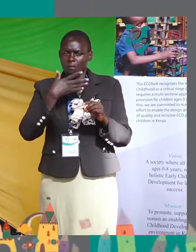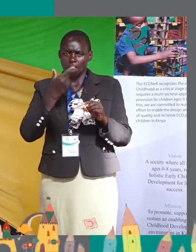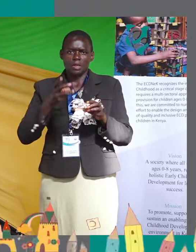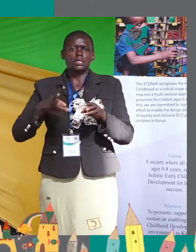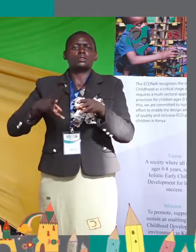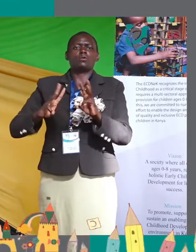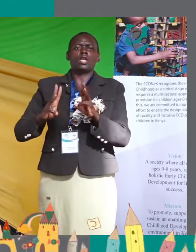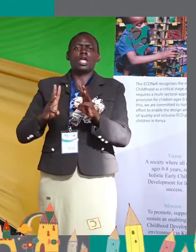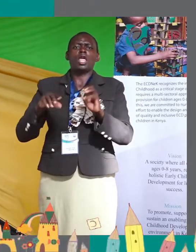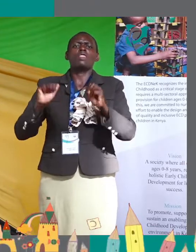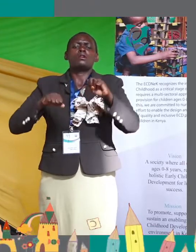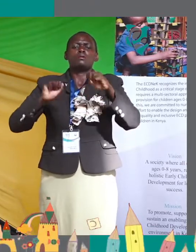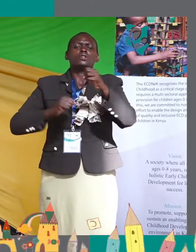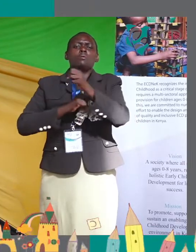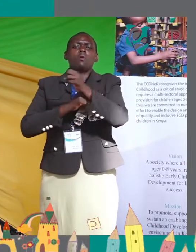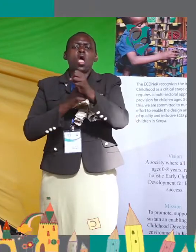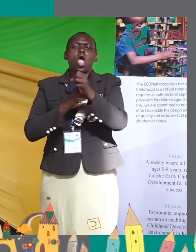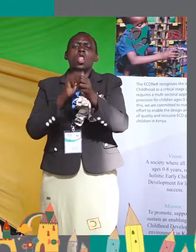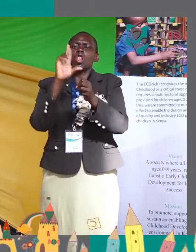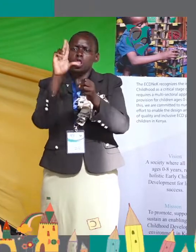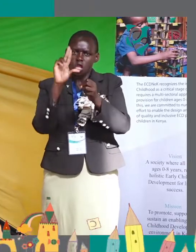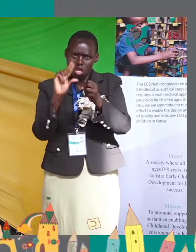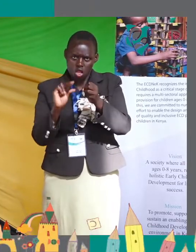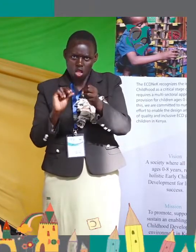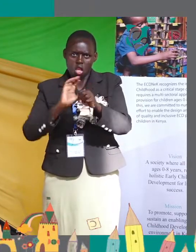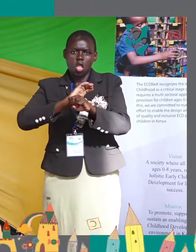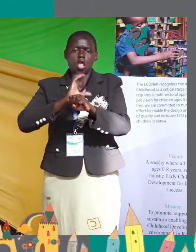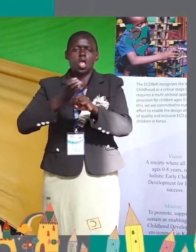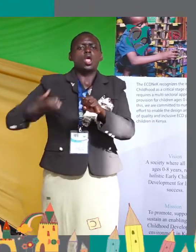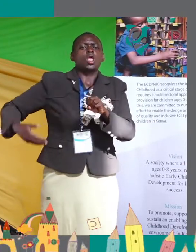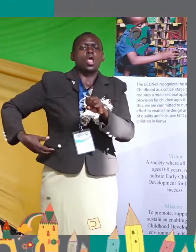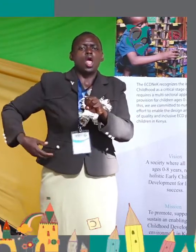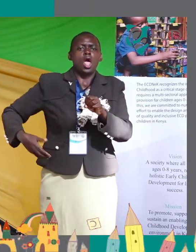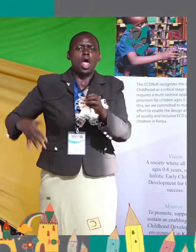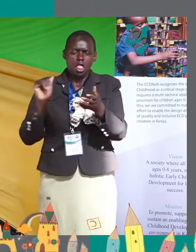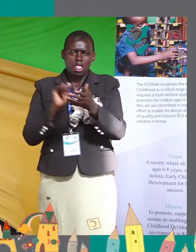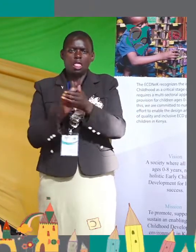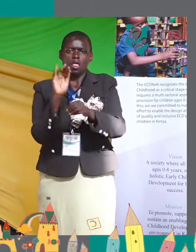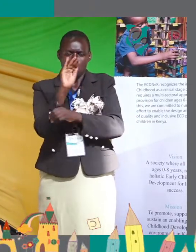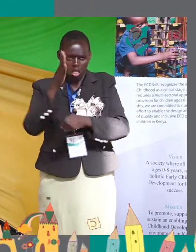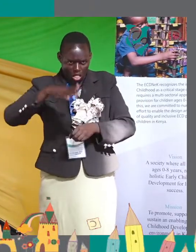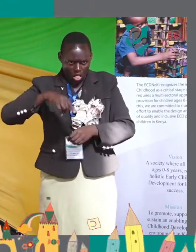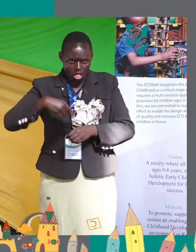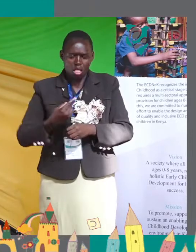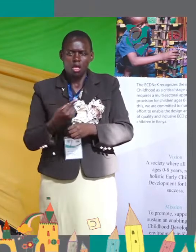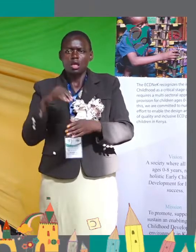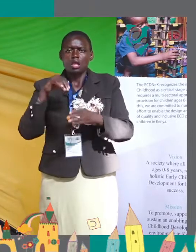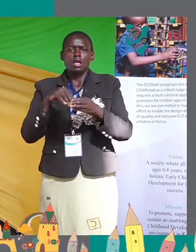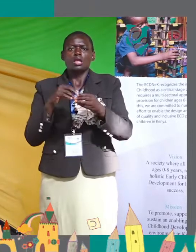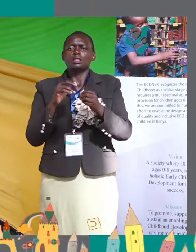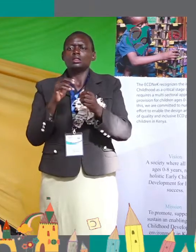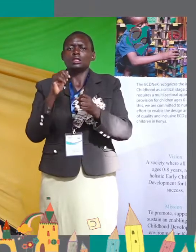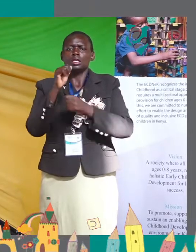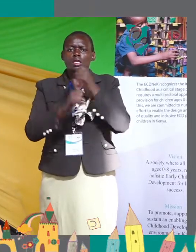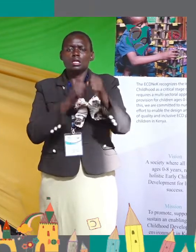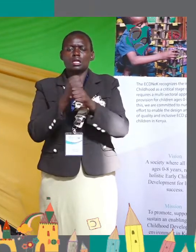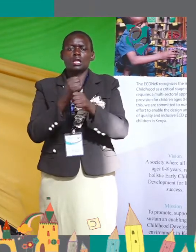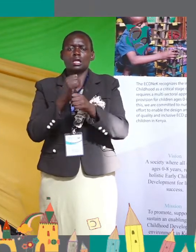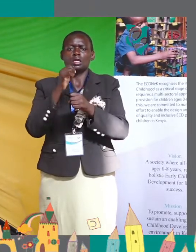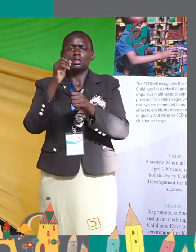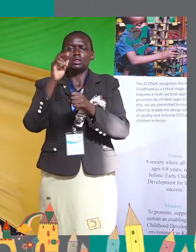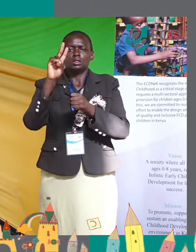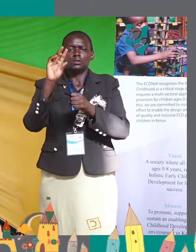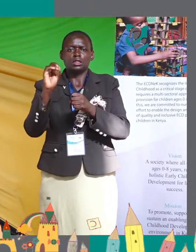is going to help us to reduce teenage pregnancy? That is still my question. In the year